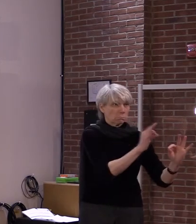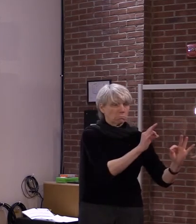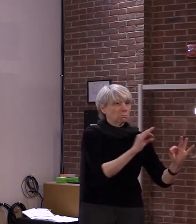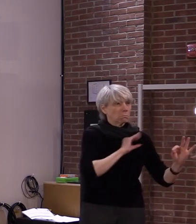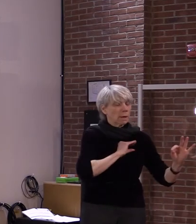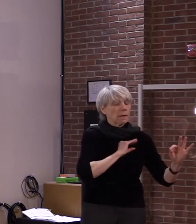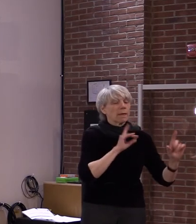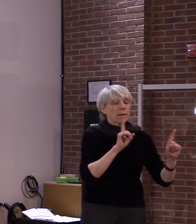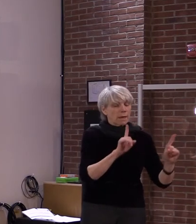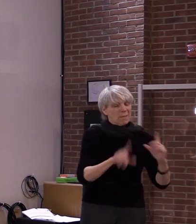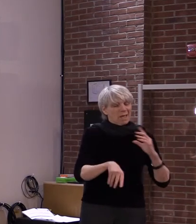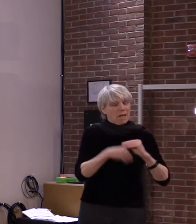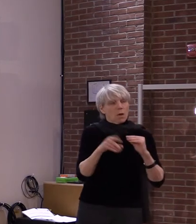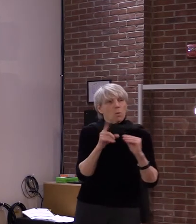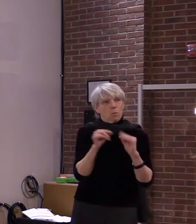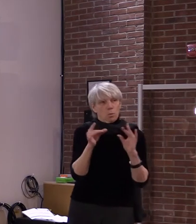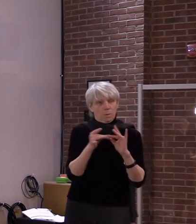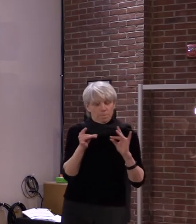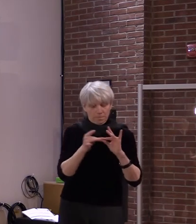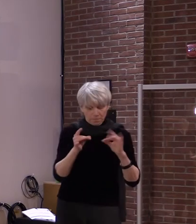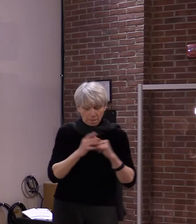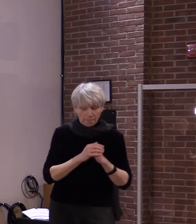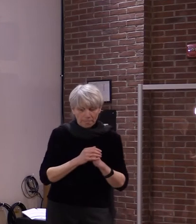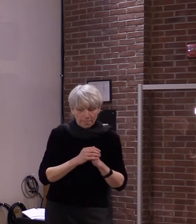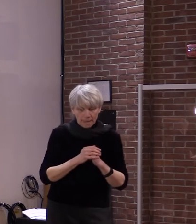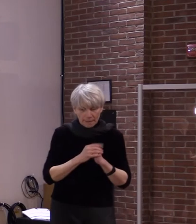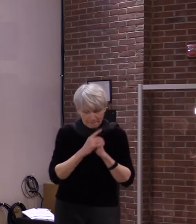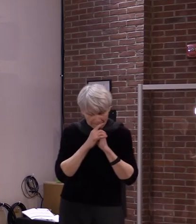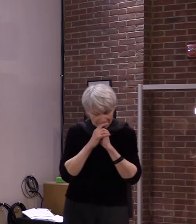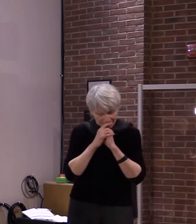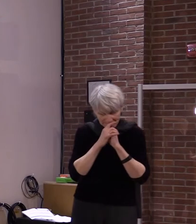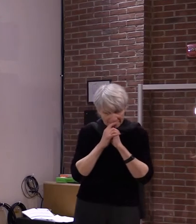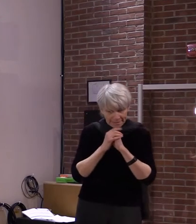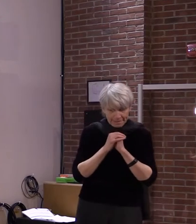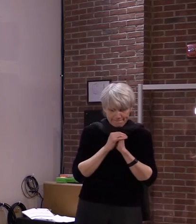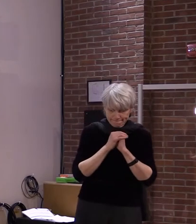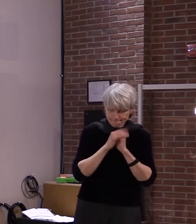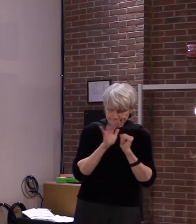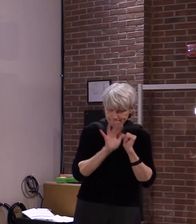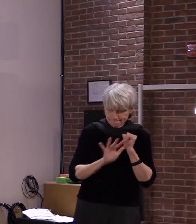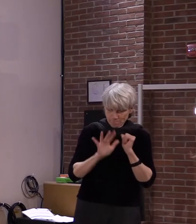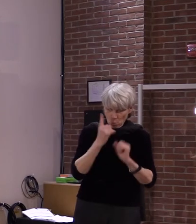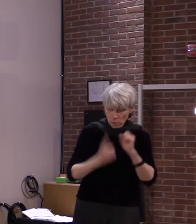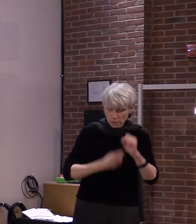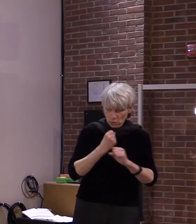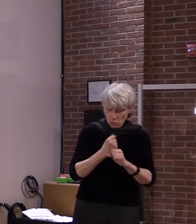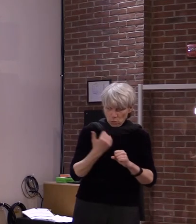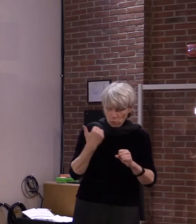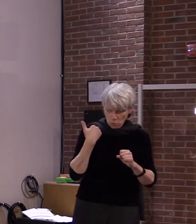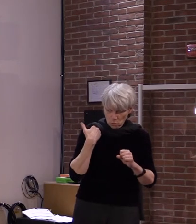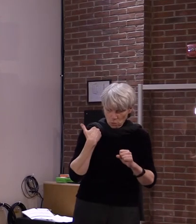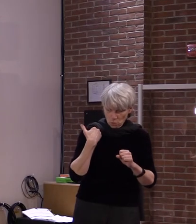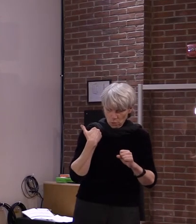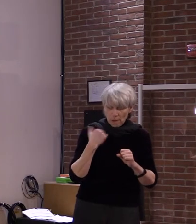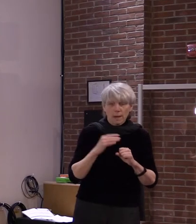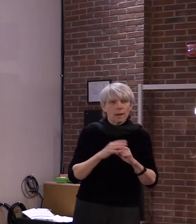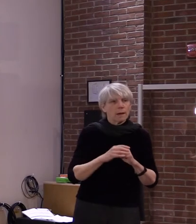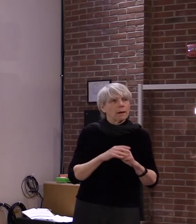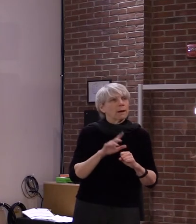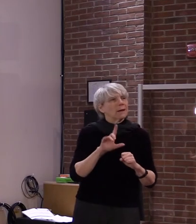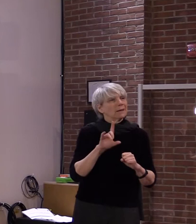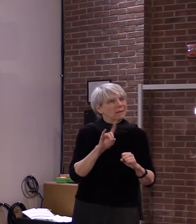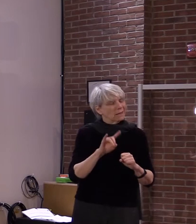one other thing um i about a year ago i pushed for um